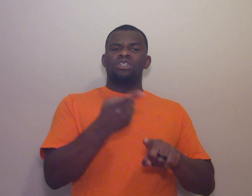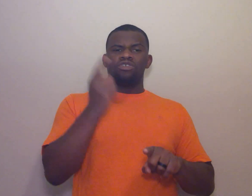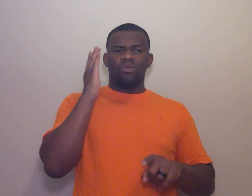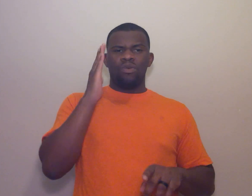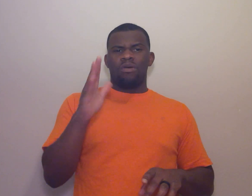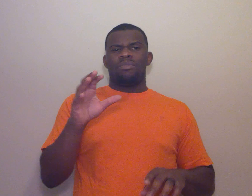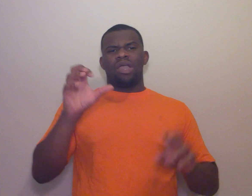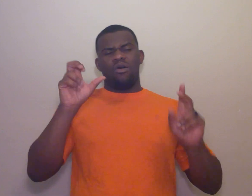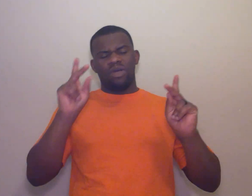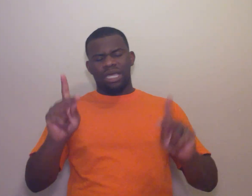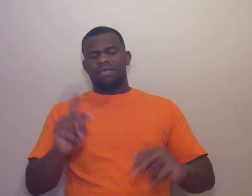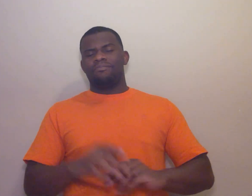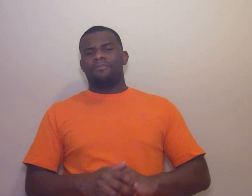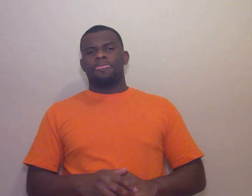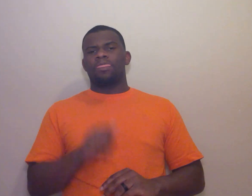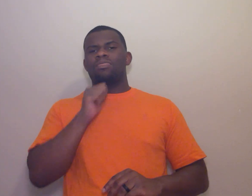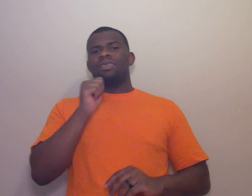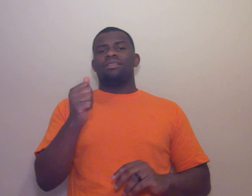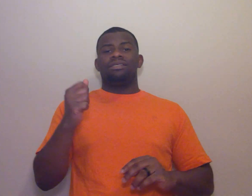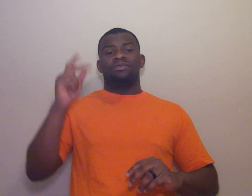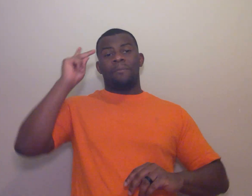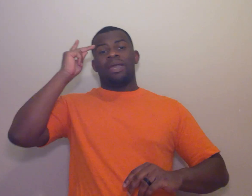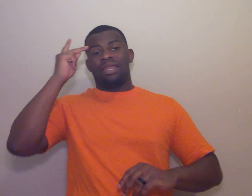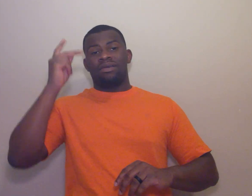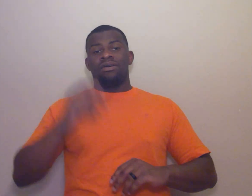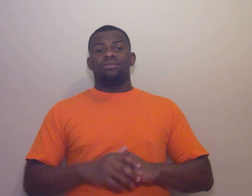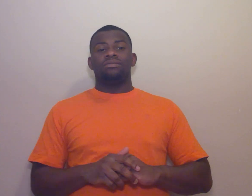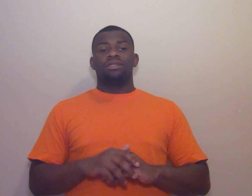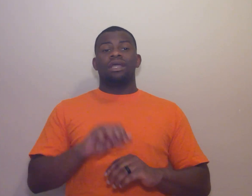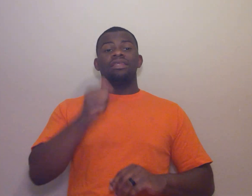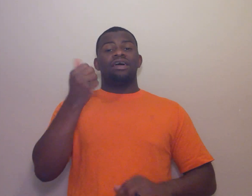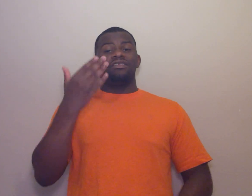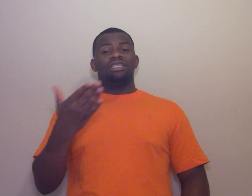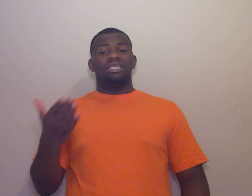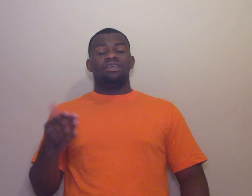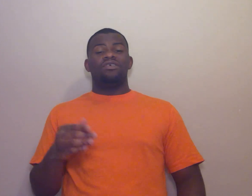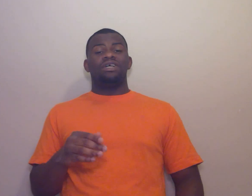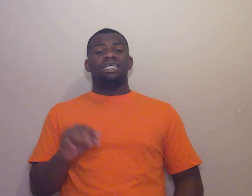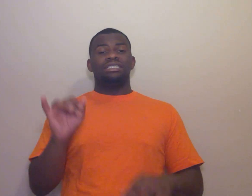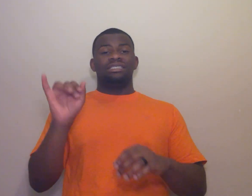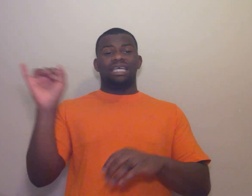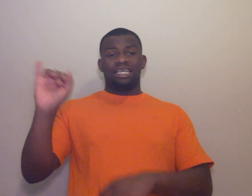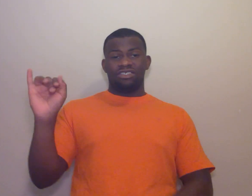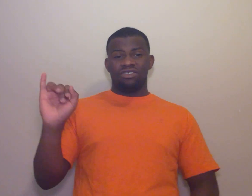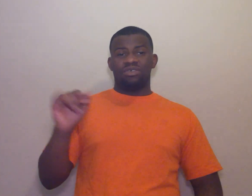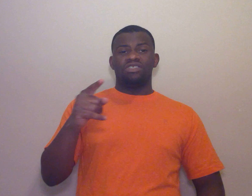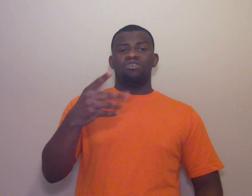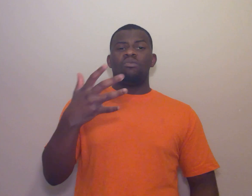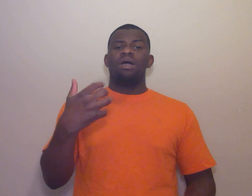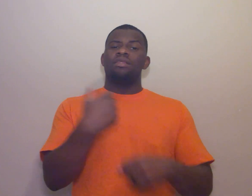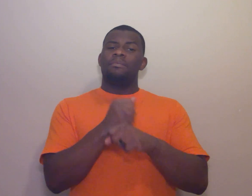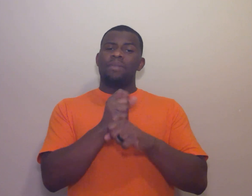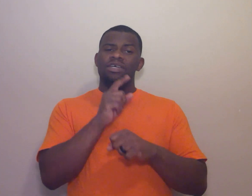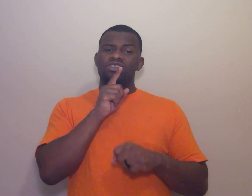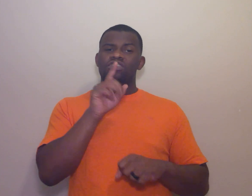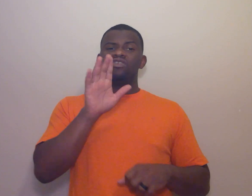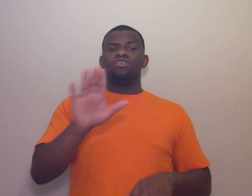really just kind of bug out on. Another thing though is insurance. You want to make sure your insurance is intact, because